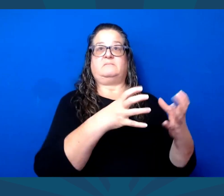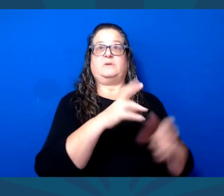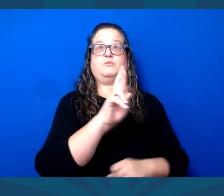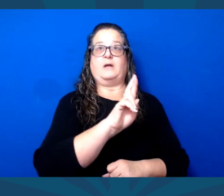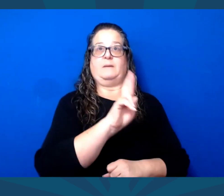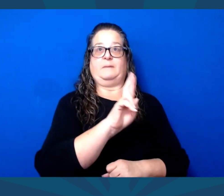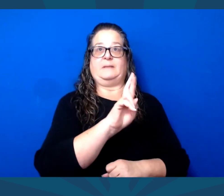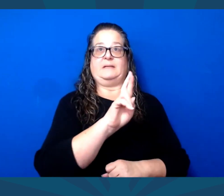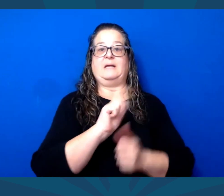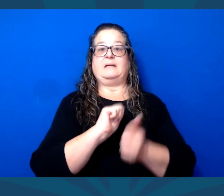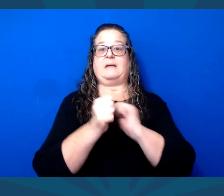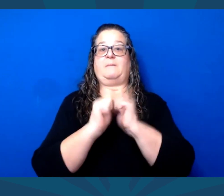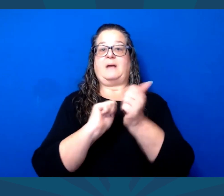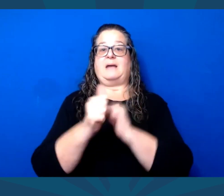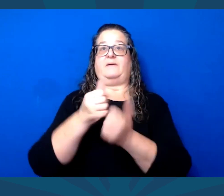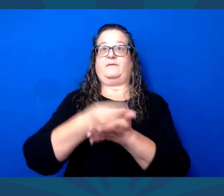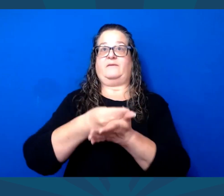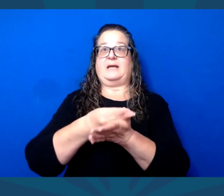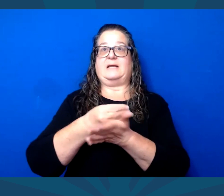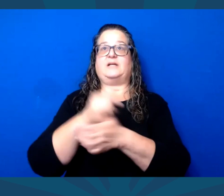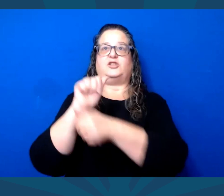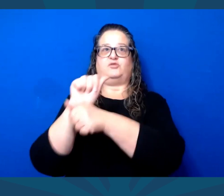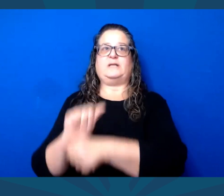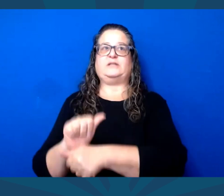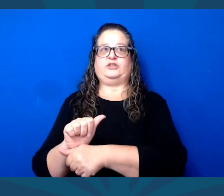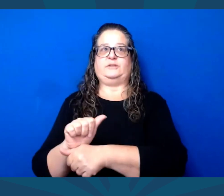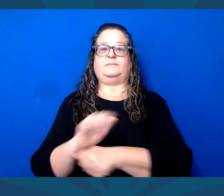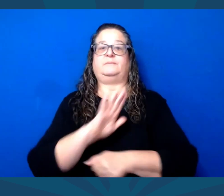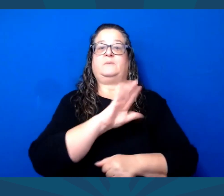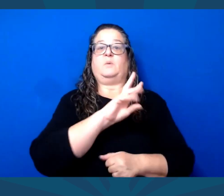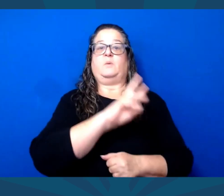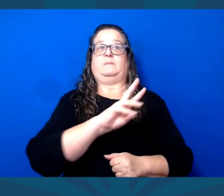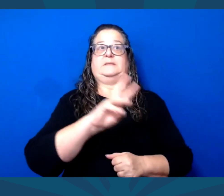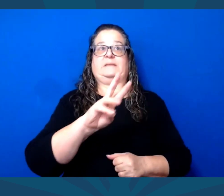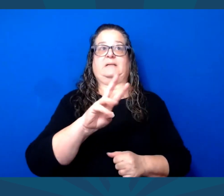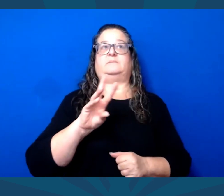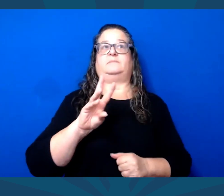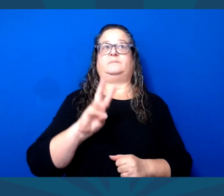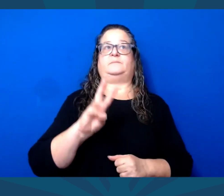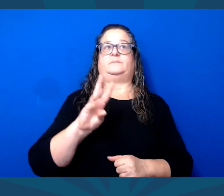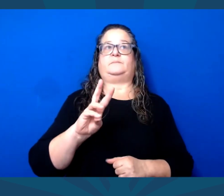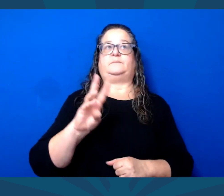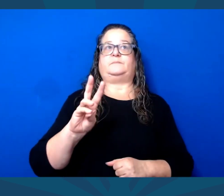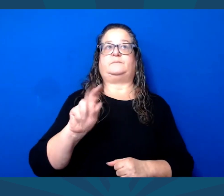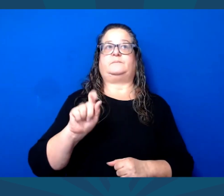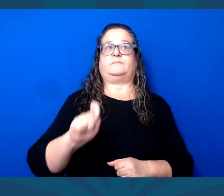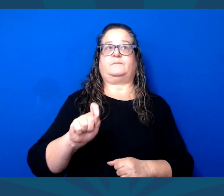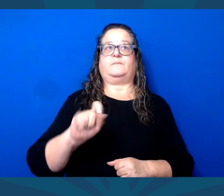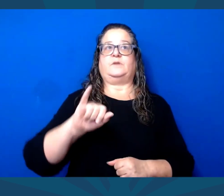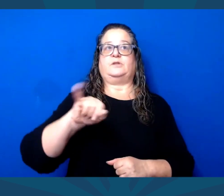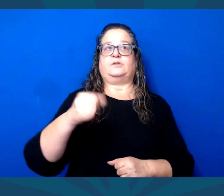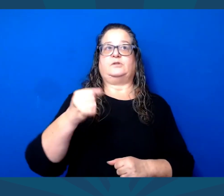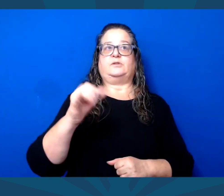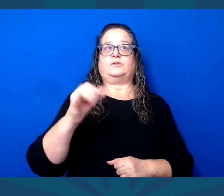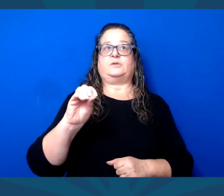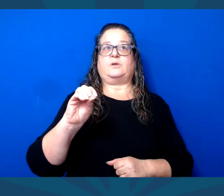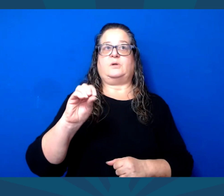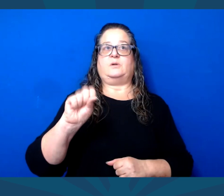Josh Askey, Party, Republican. Campaign funding, traditional. Website,